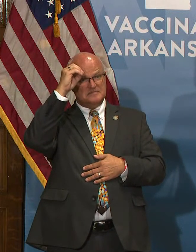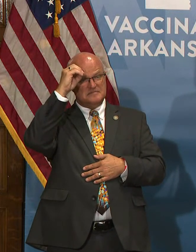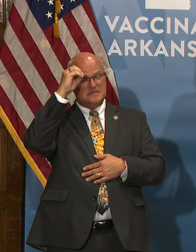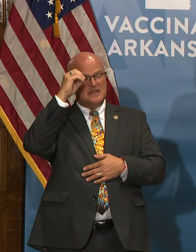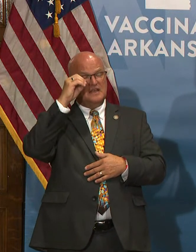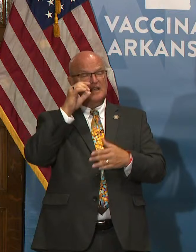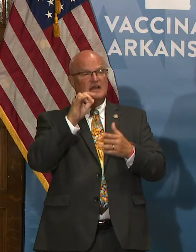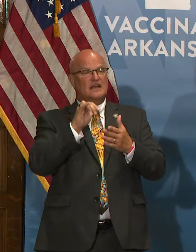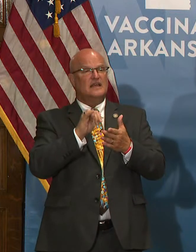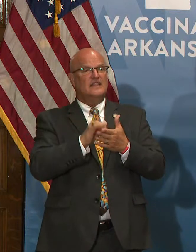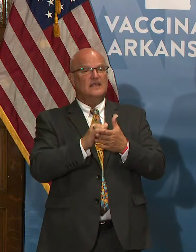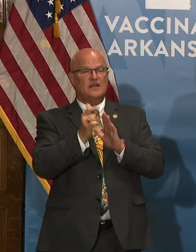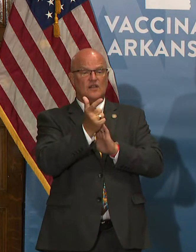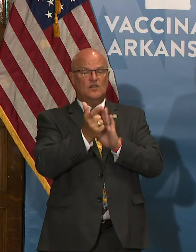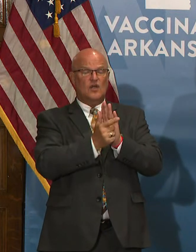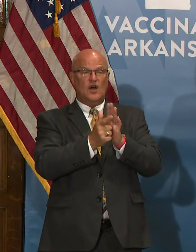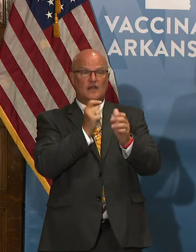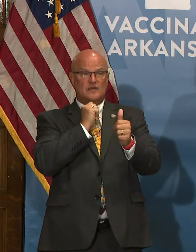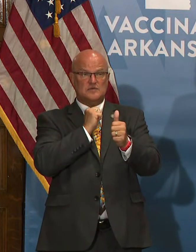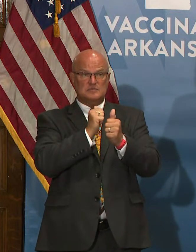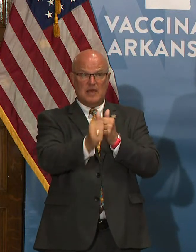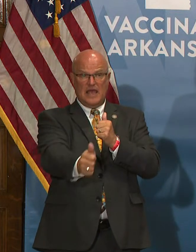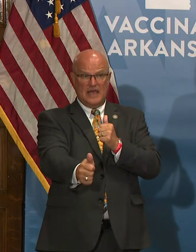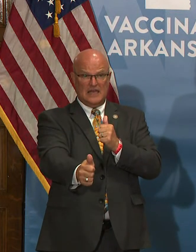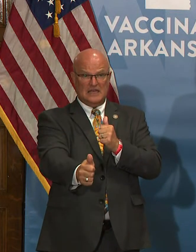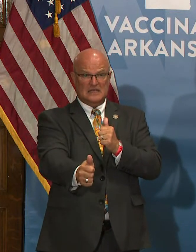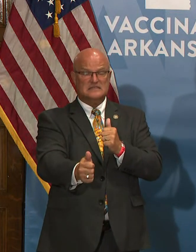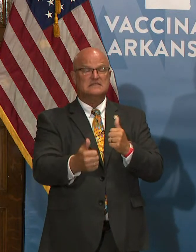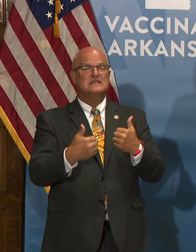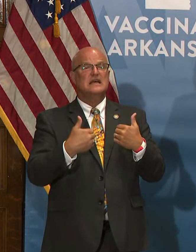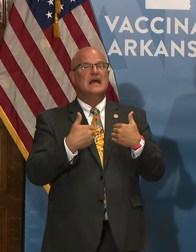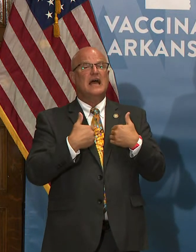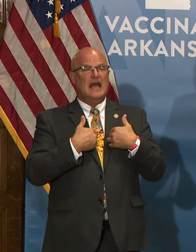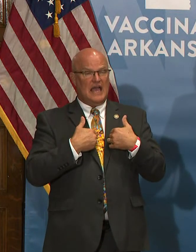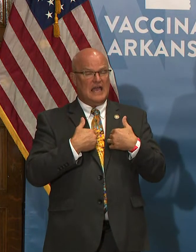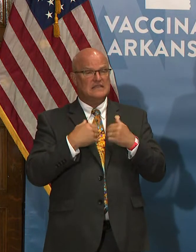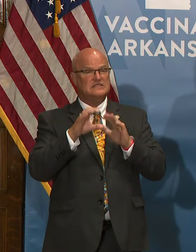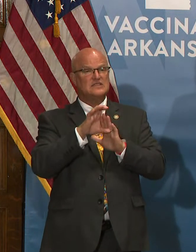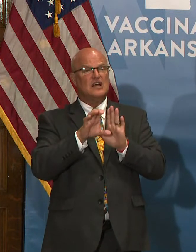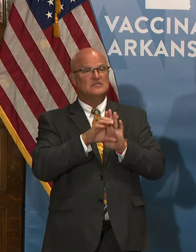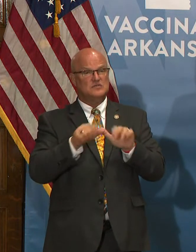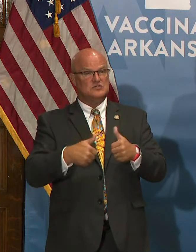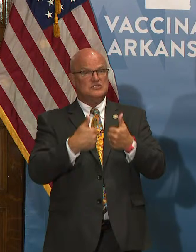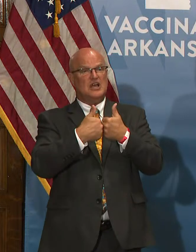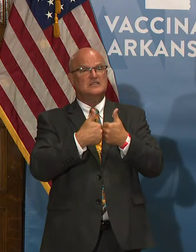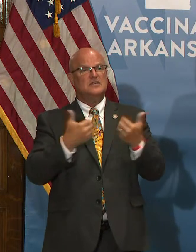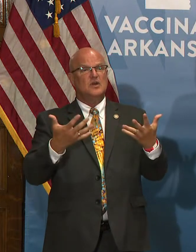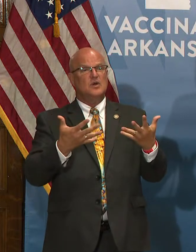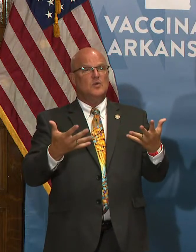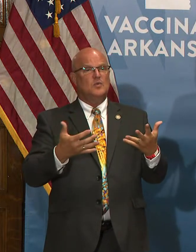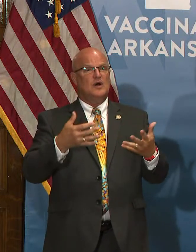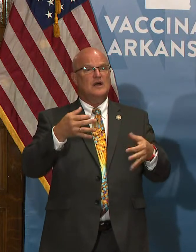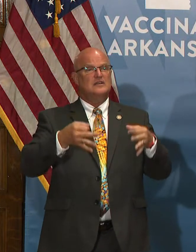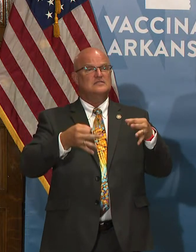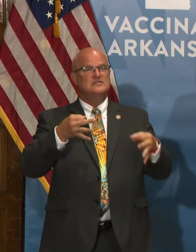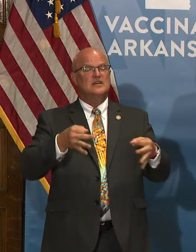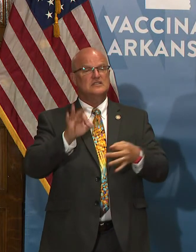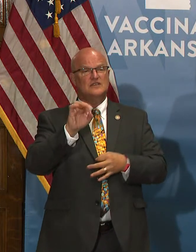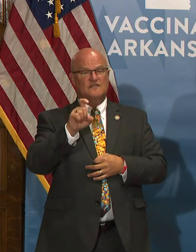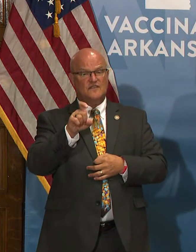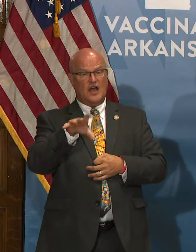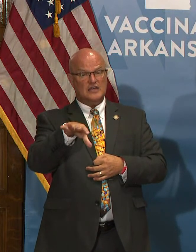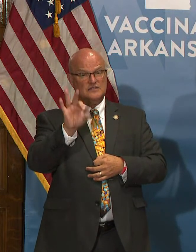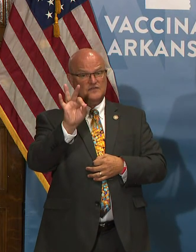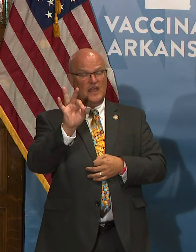you know, the law that was passed has constitutional challenges, and that's what Judge Fox found,